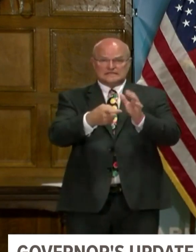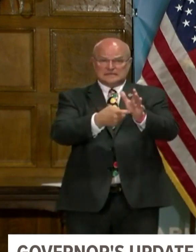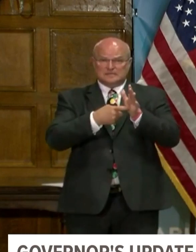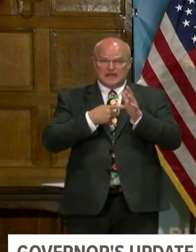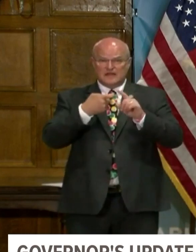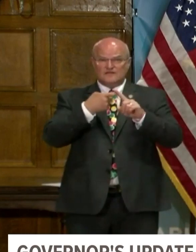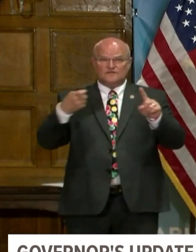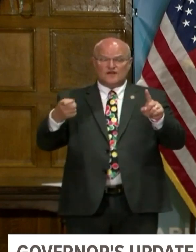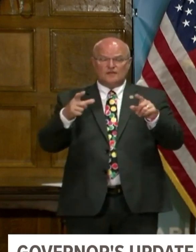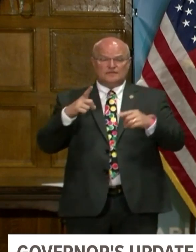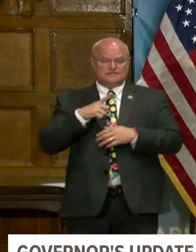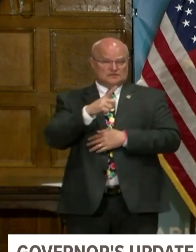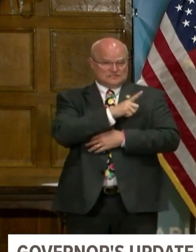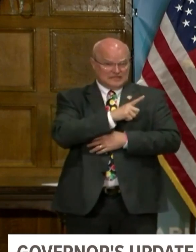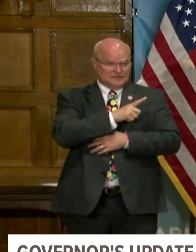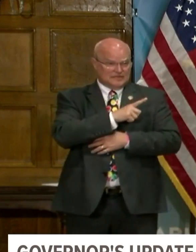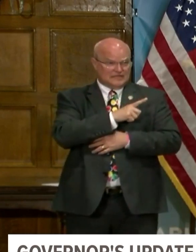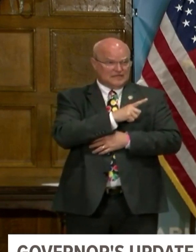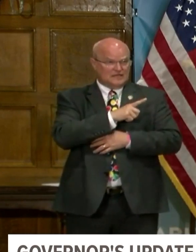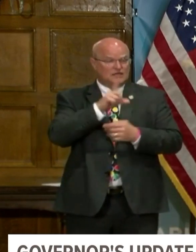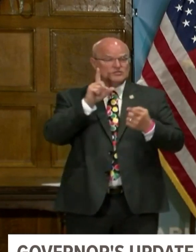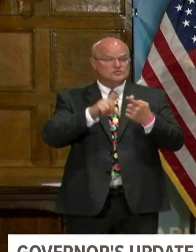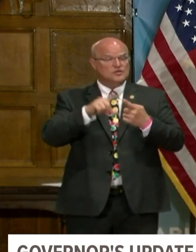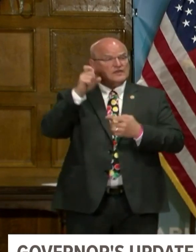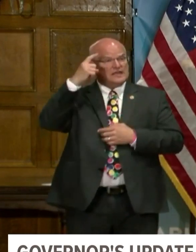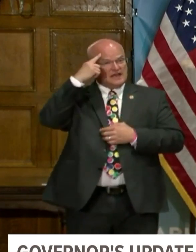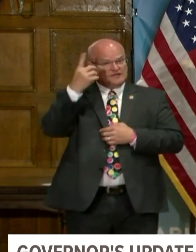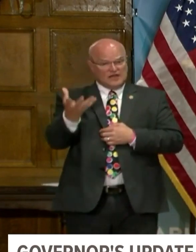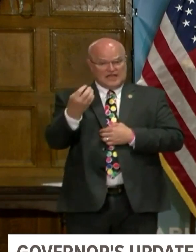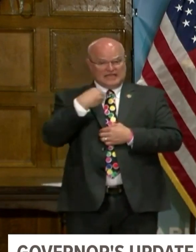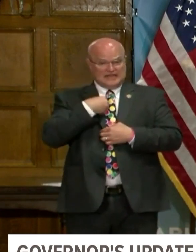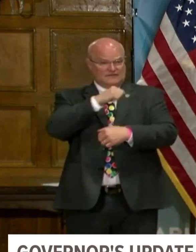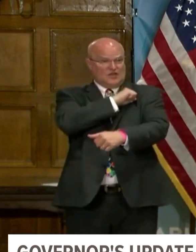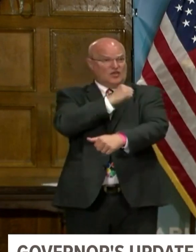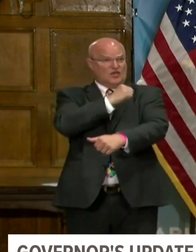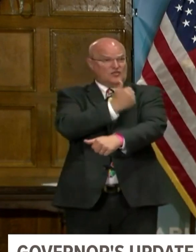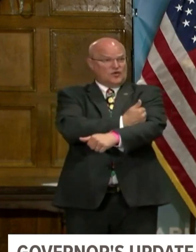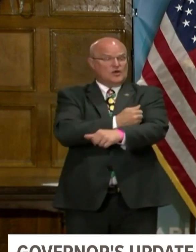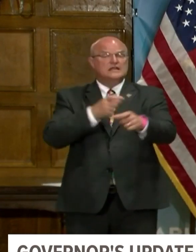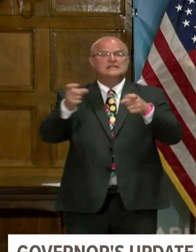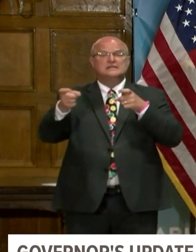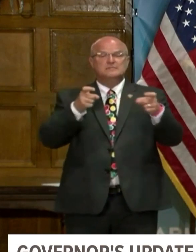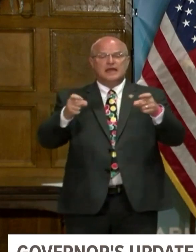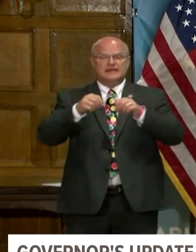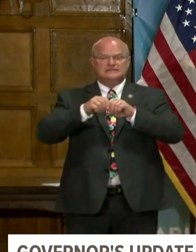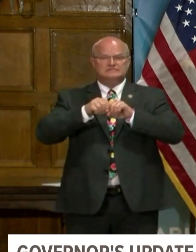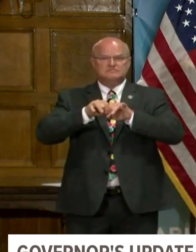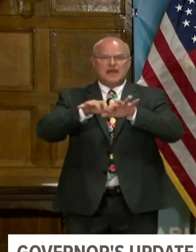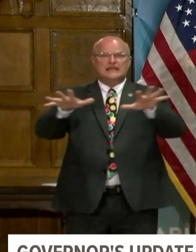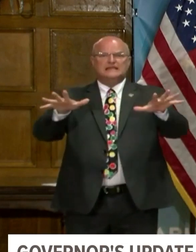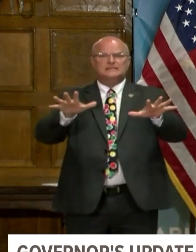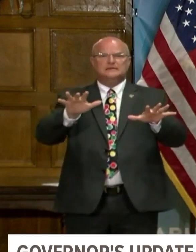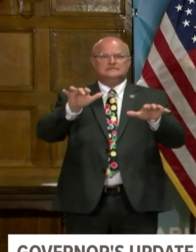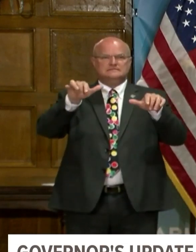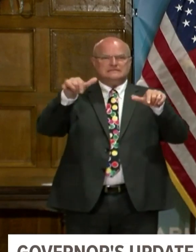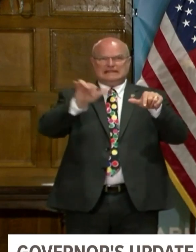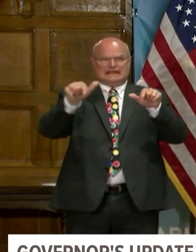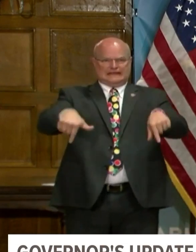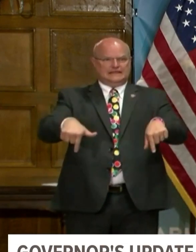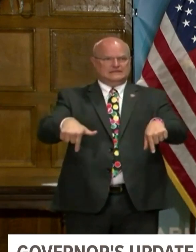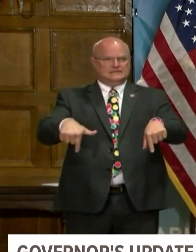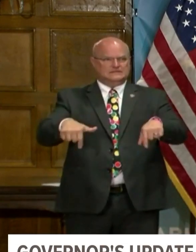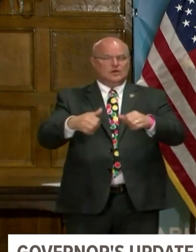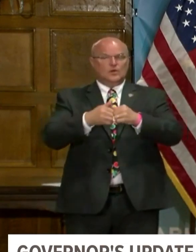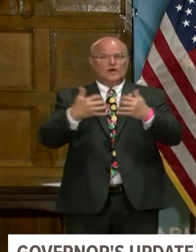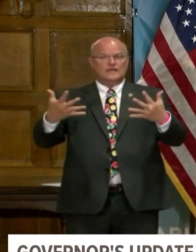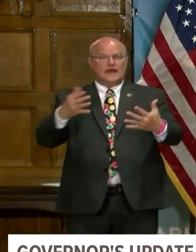mandate from the General Assembly to the governor, giving authorities to manage pandemics just like this. And without the